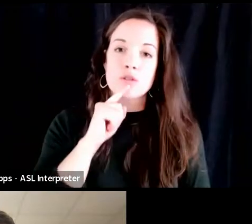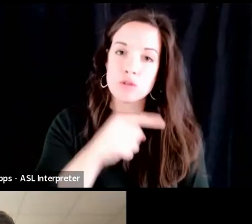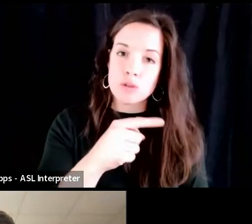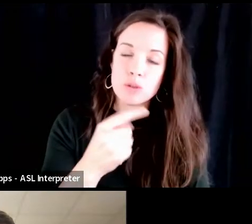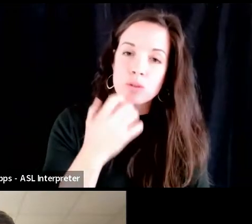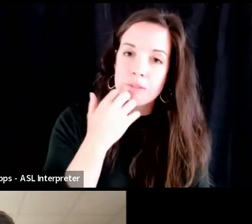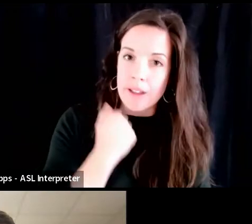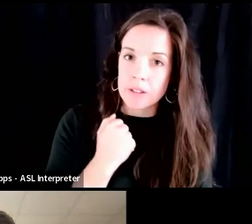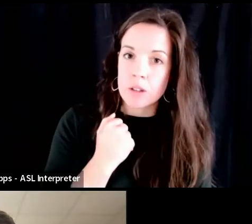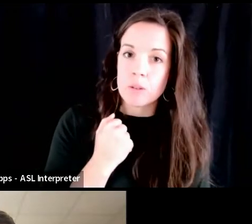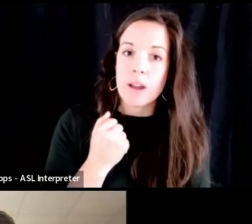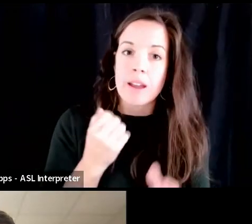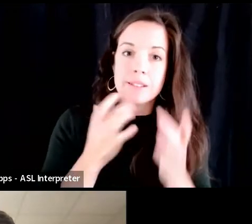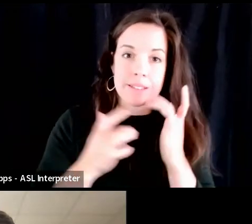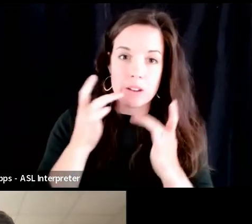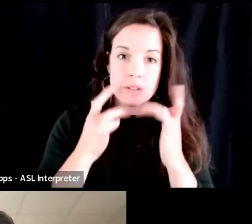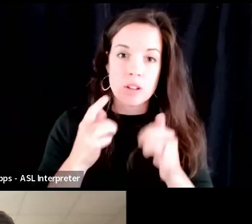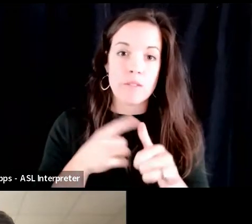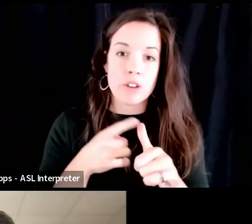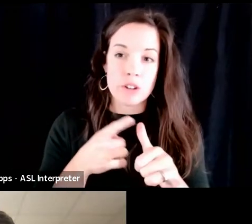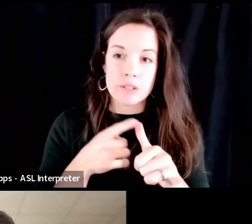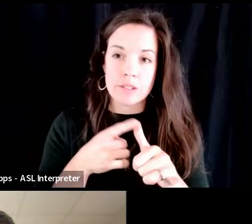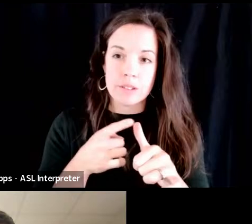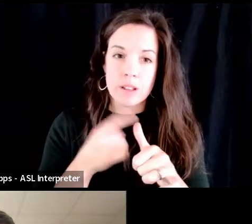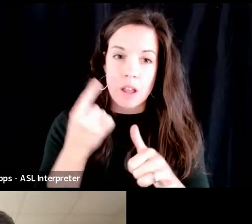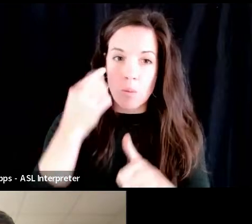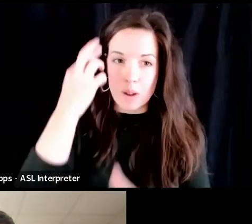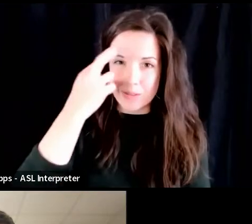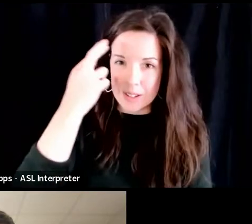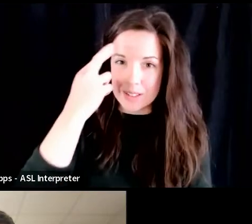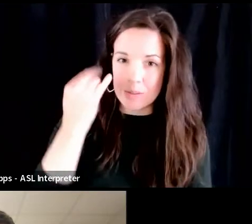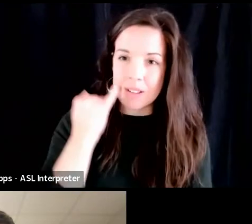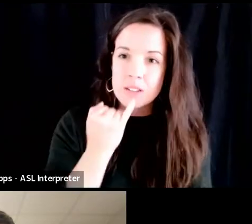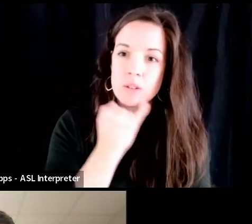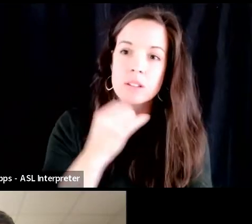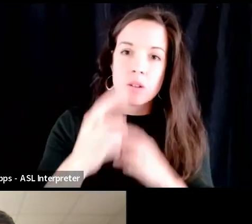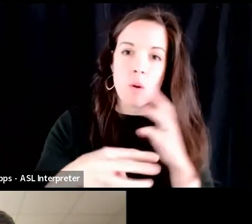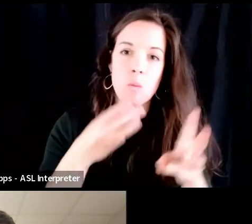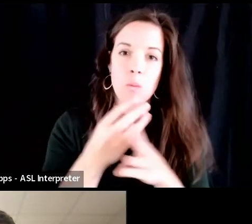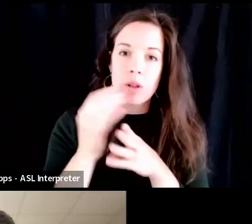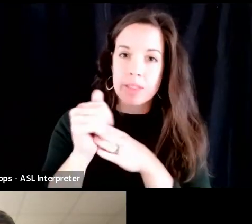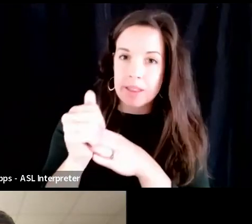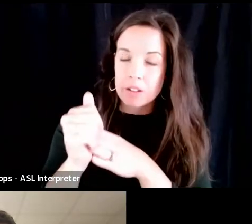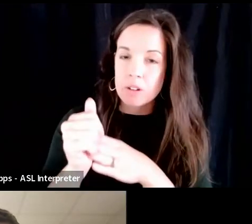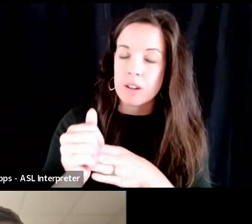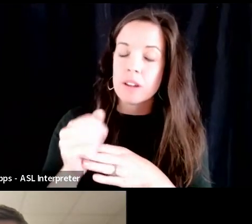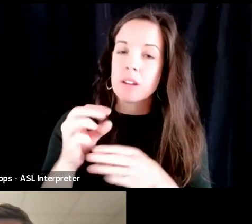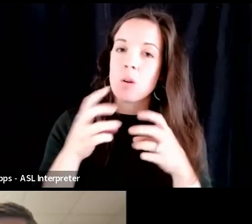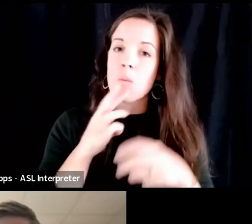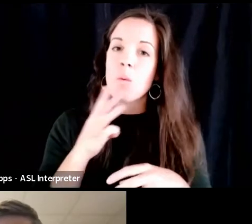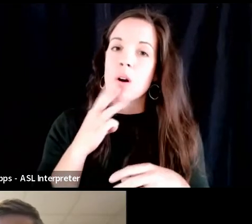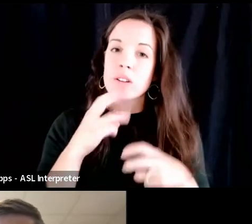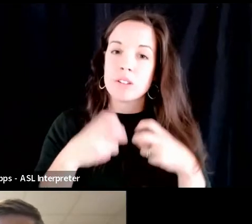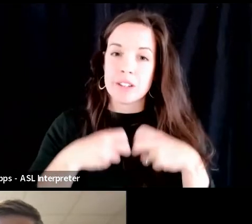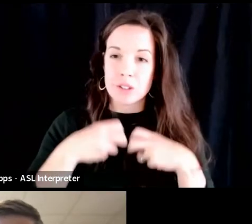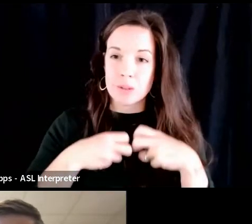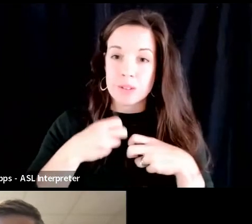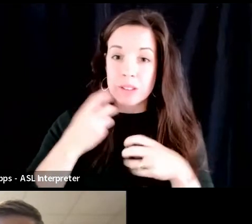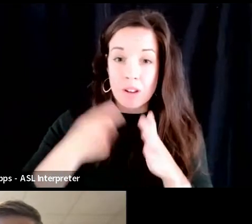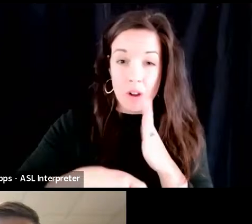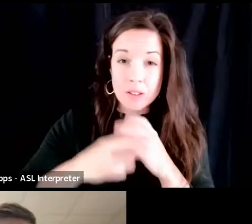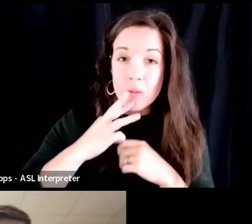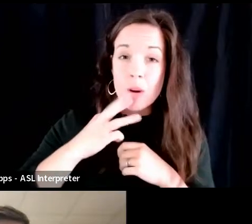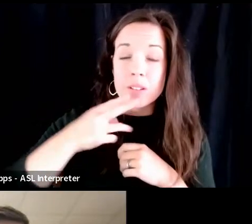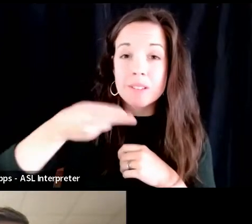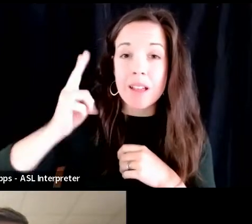scarcity. So first of all, and one of the reasons why Israel is a world leader on water issues is the cost of water is high. The price